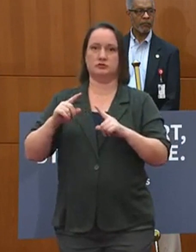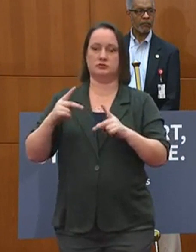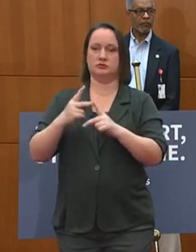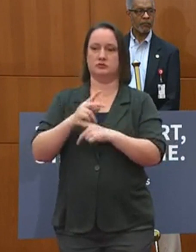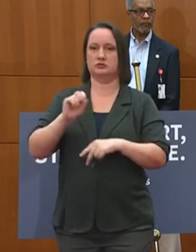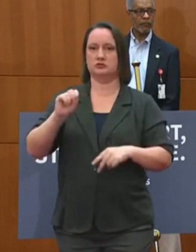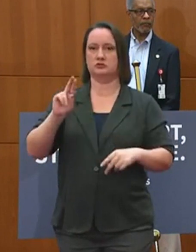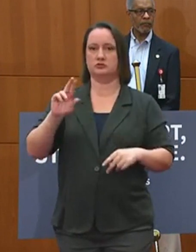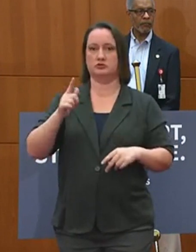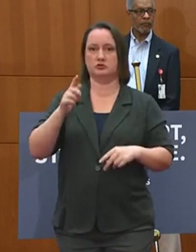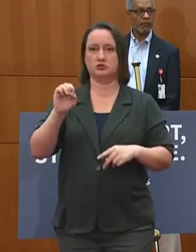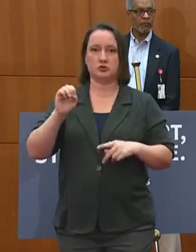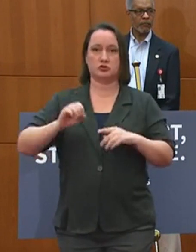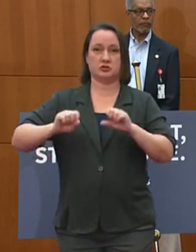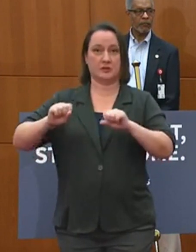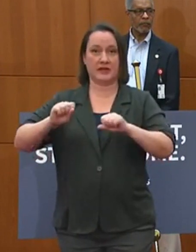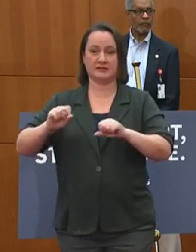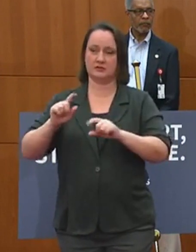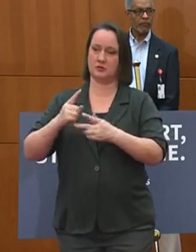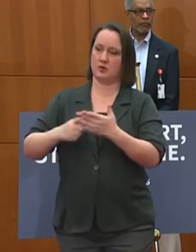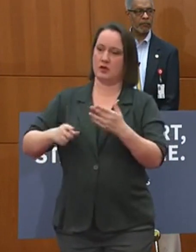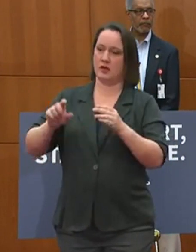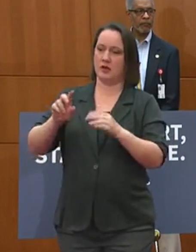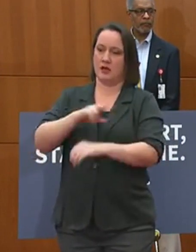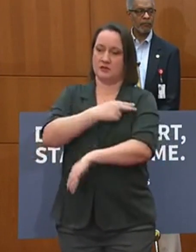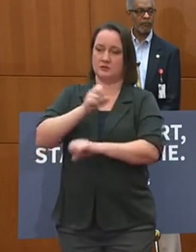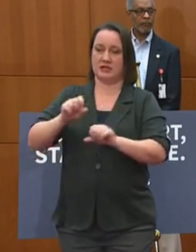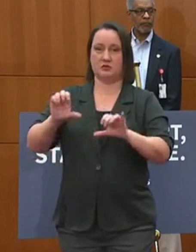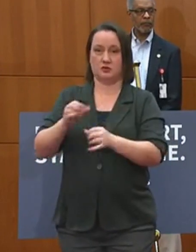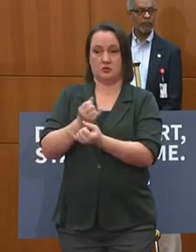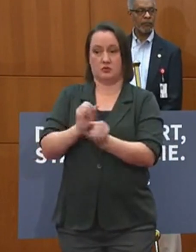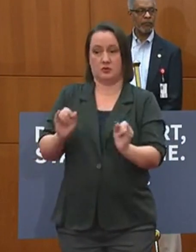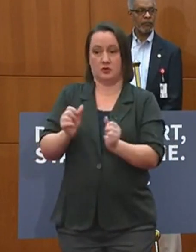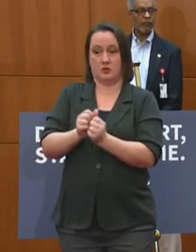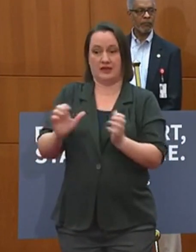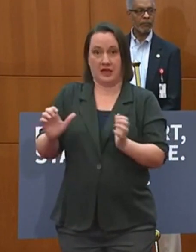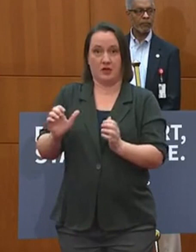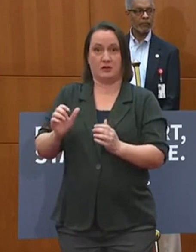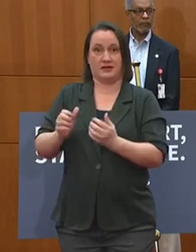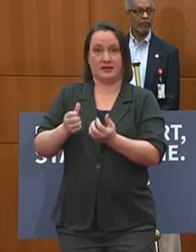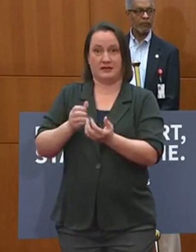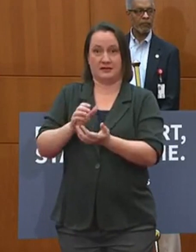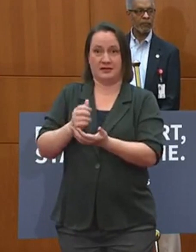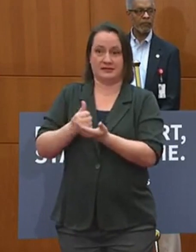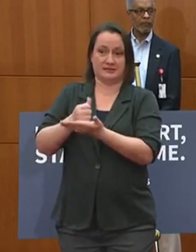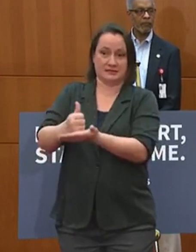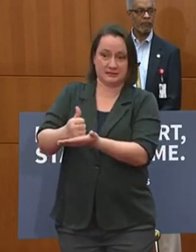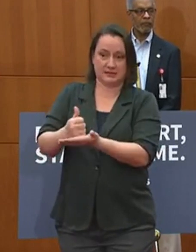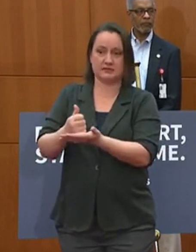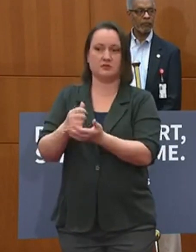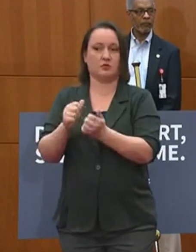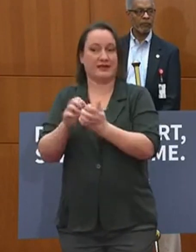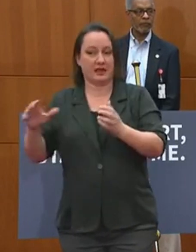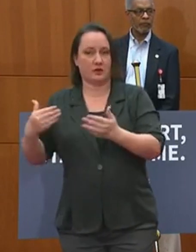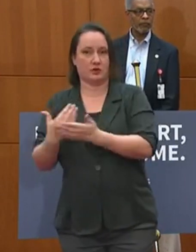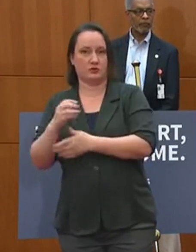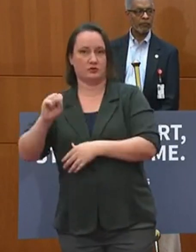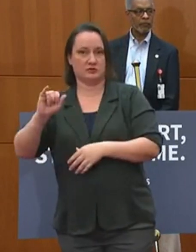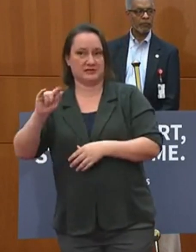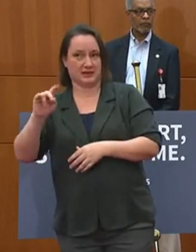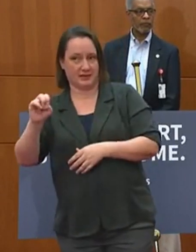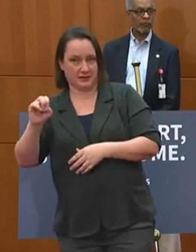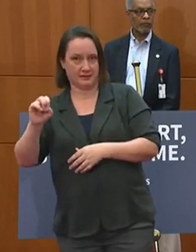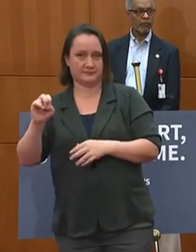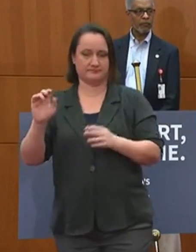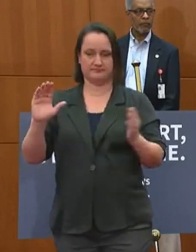own with assistance, but not a new site, that comparing that supply and demand led to those